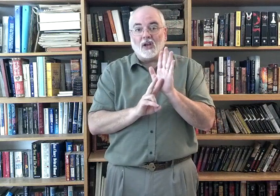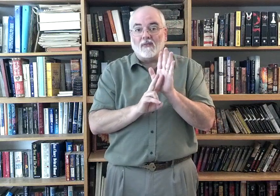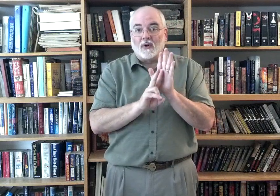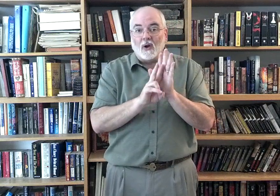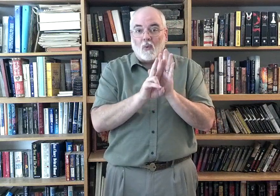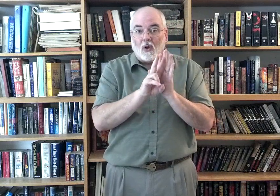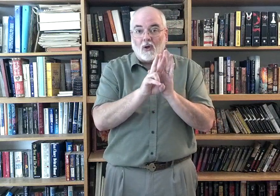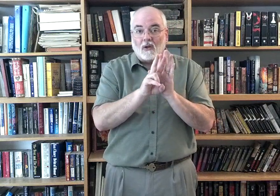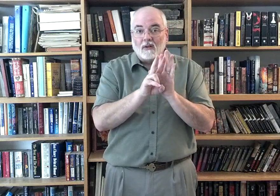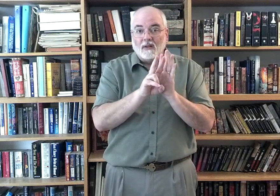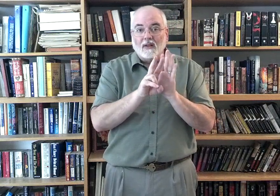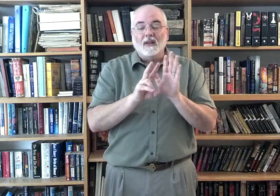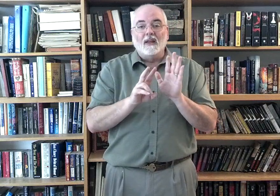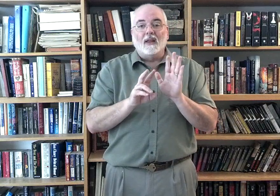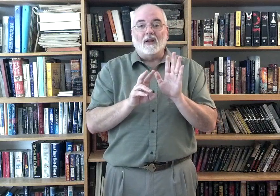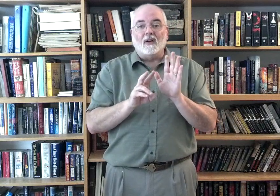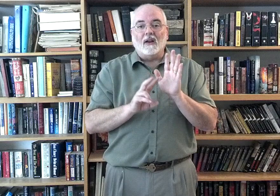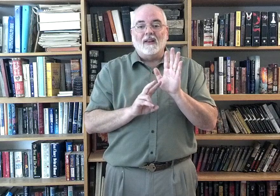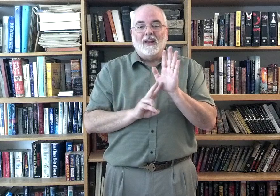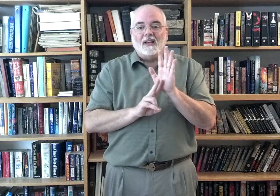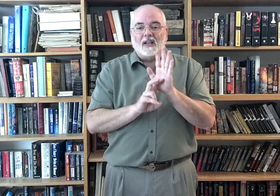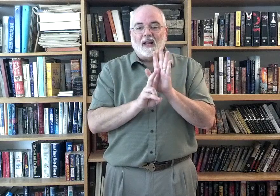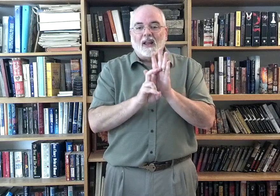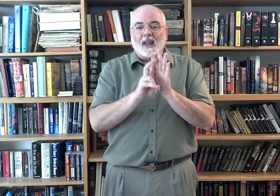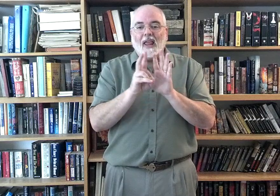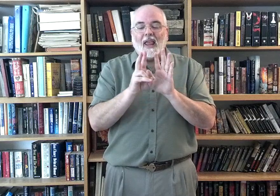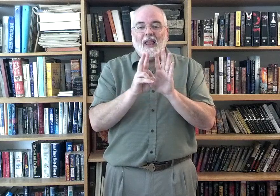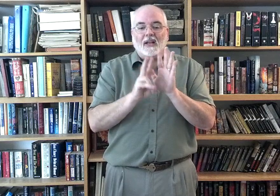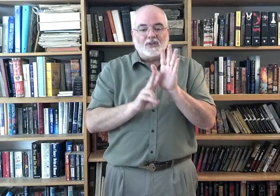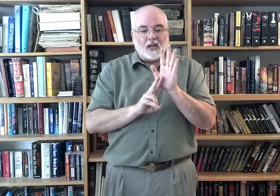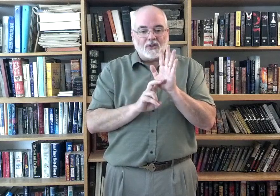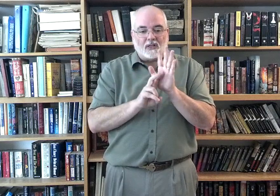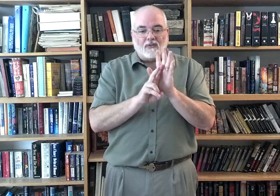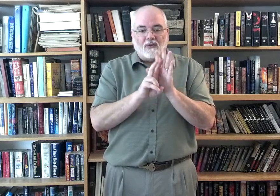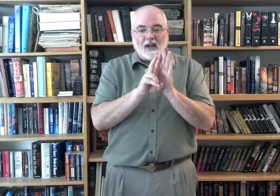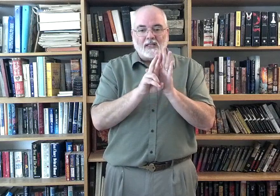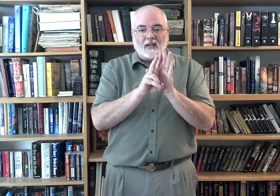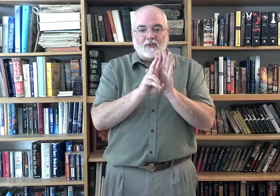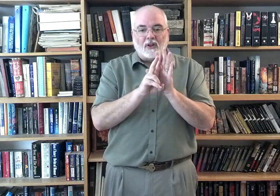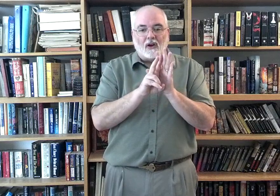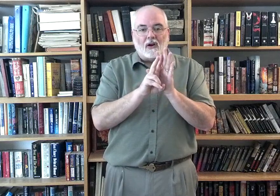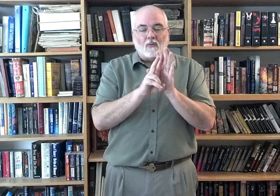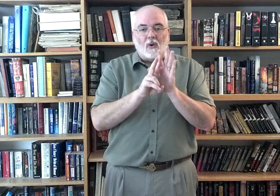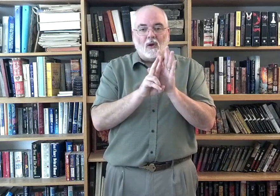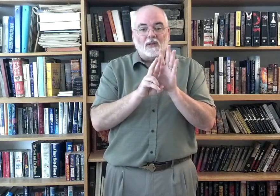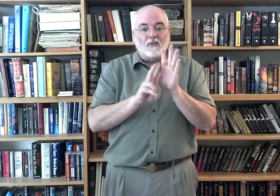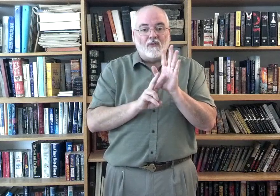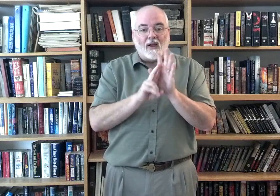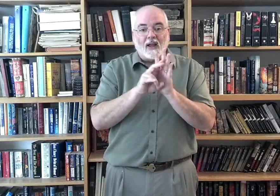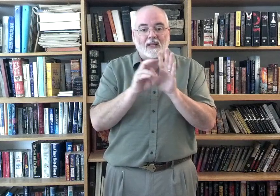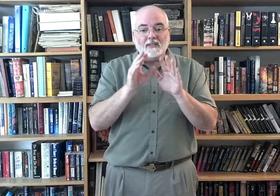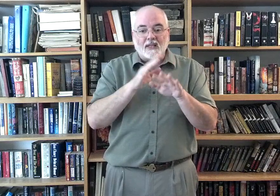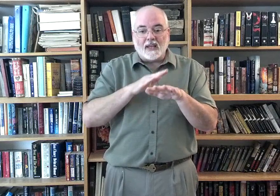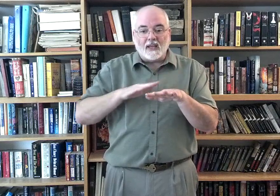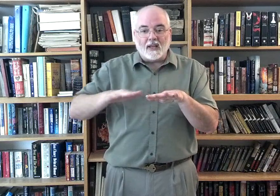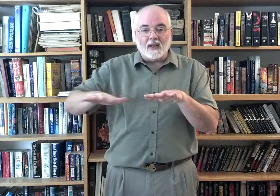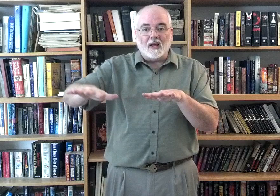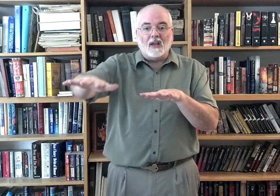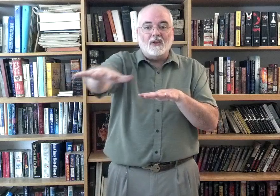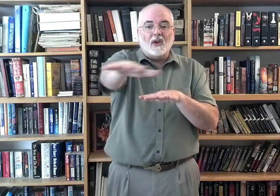covering a wall. Alright. And it's not just vines covering the yard wall, it's vines in a